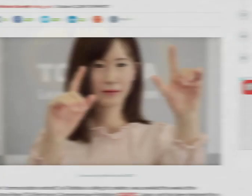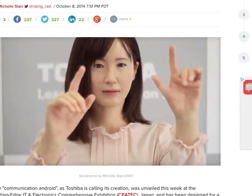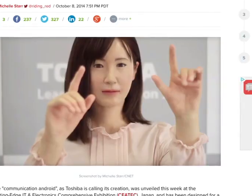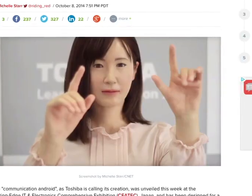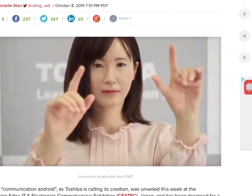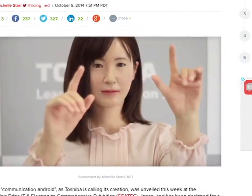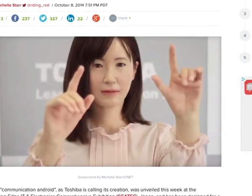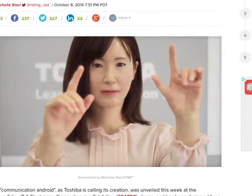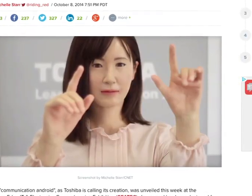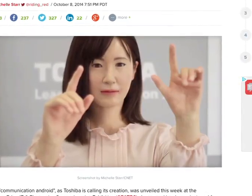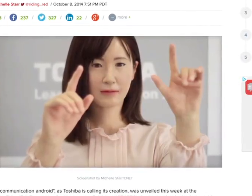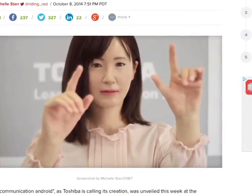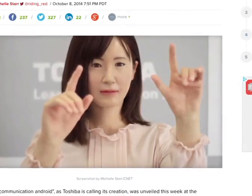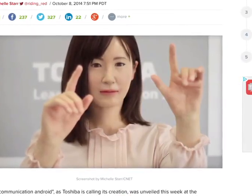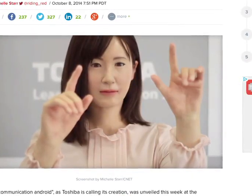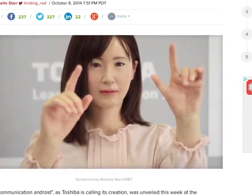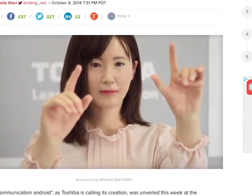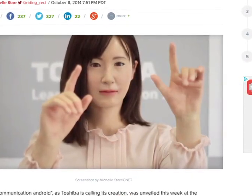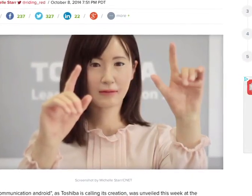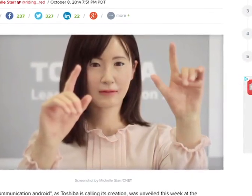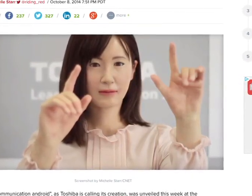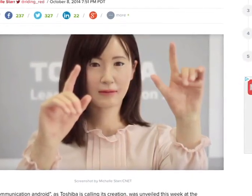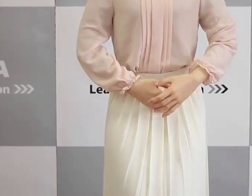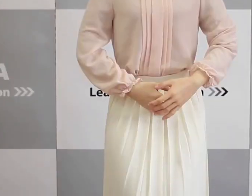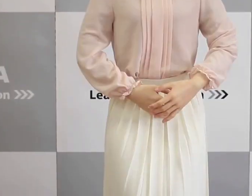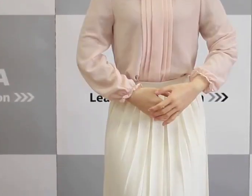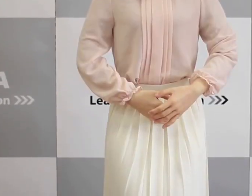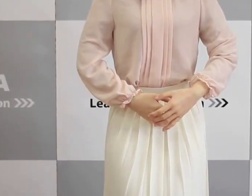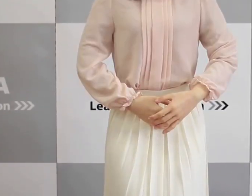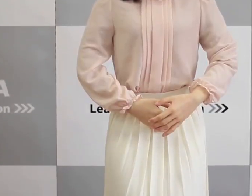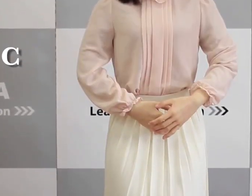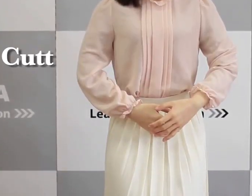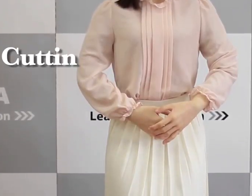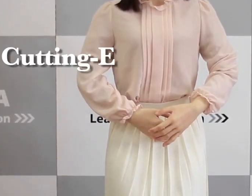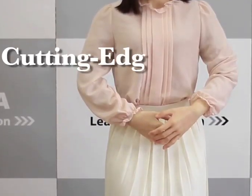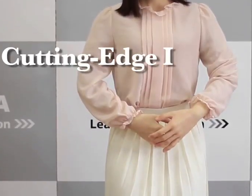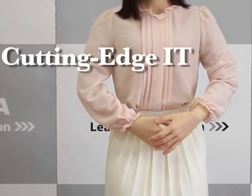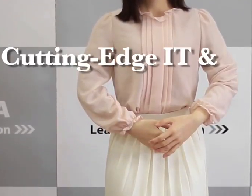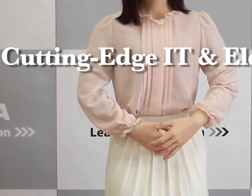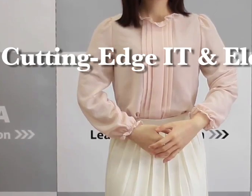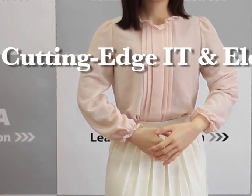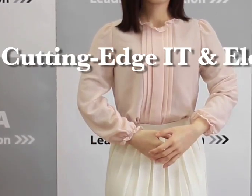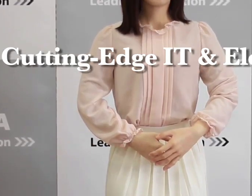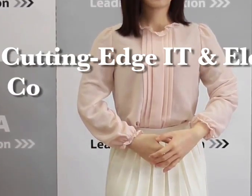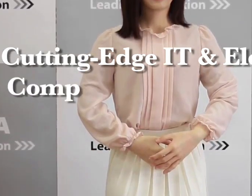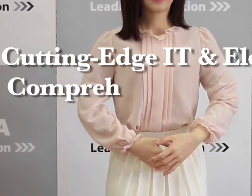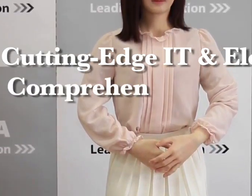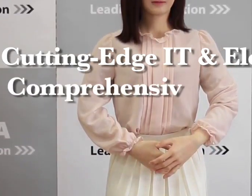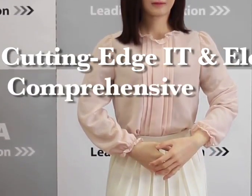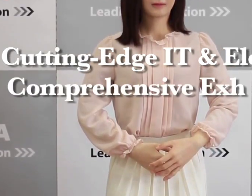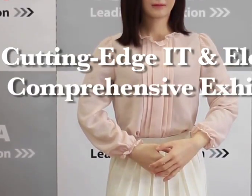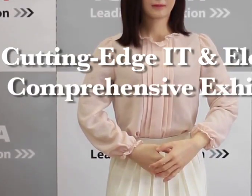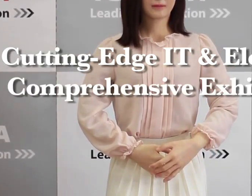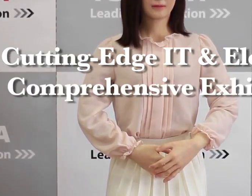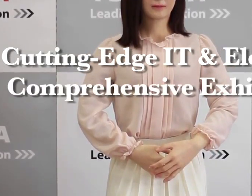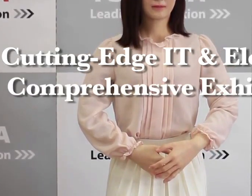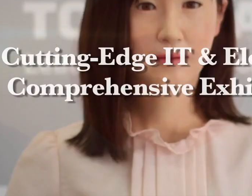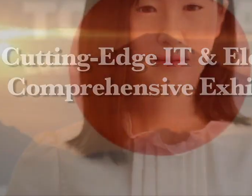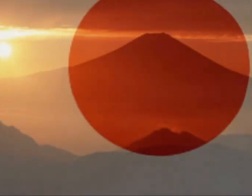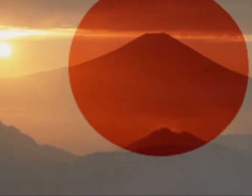Toshiba recently unveiled a brand new communication android at the Cutting Edge IT and Electronics Comprehensive Exhibition in